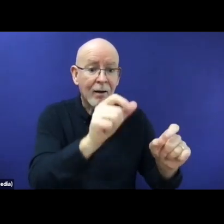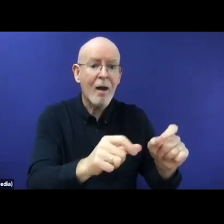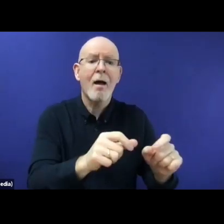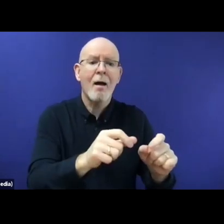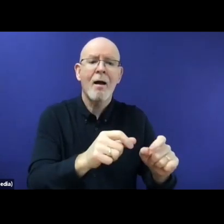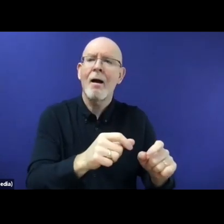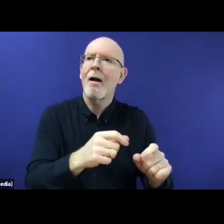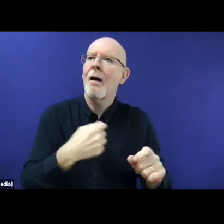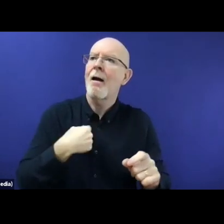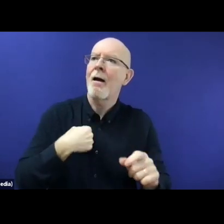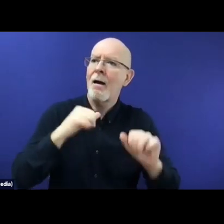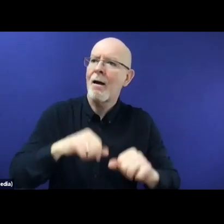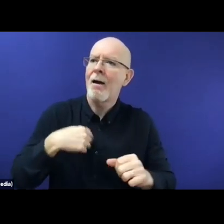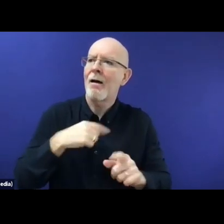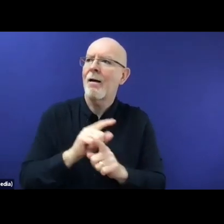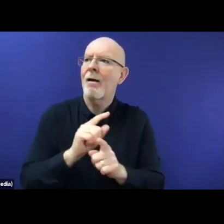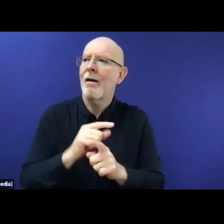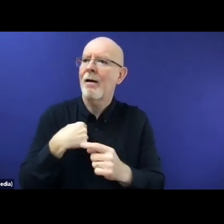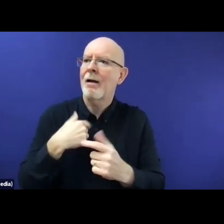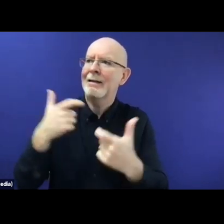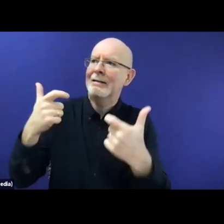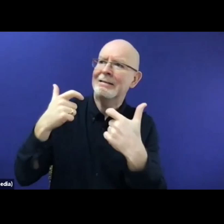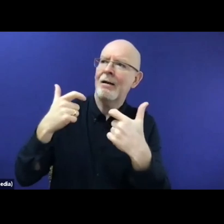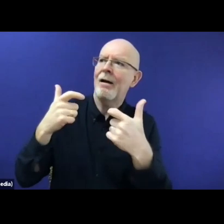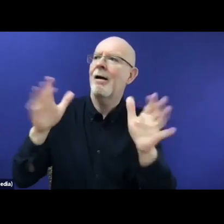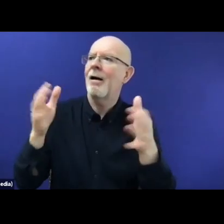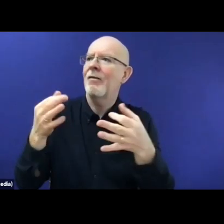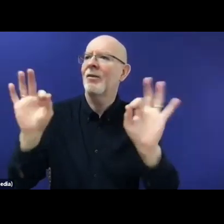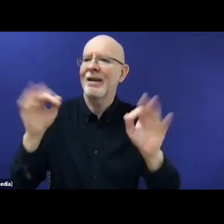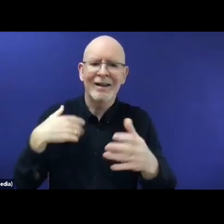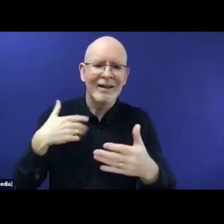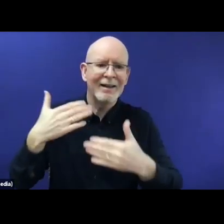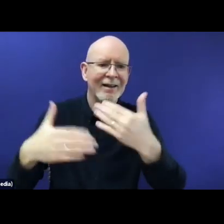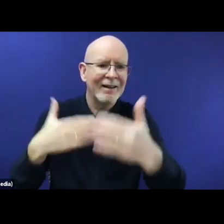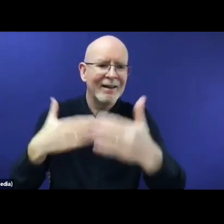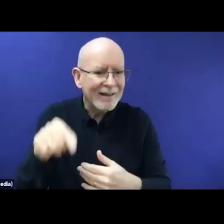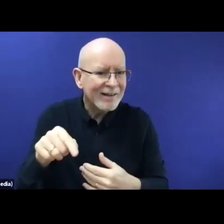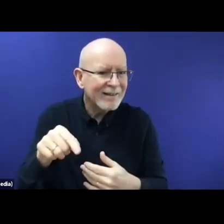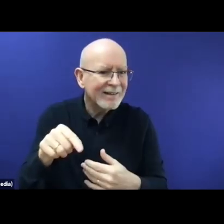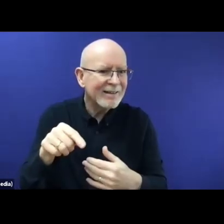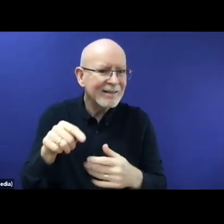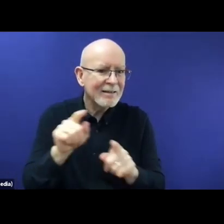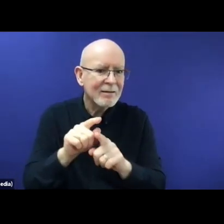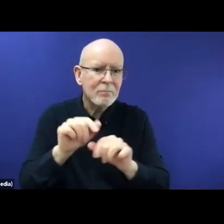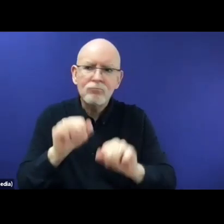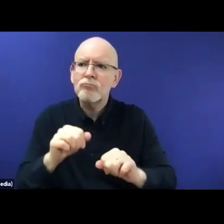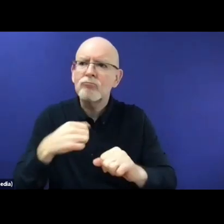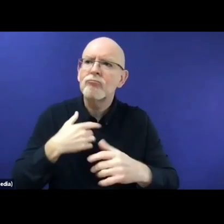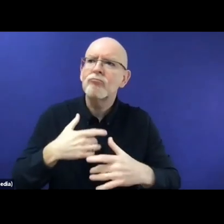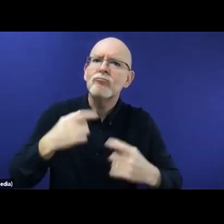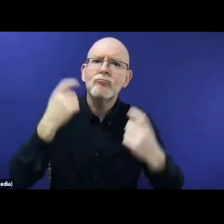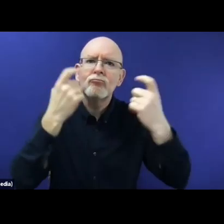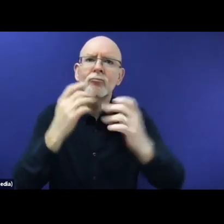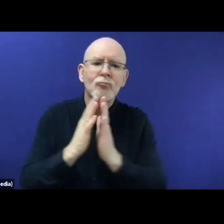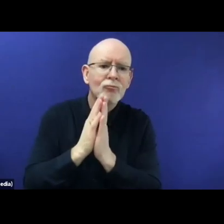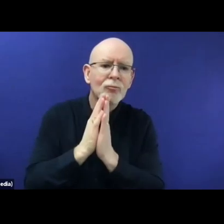of transit or in countries of resettlement by a range of engagements during my country visits. Thus, on my visit to Sri Lanka, a few months